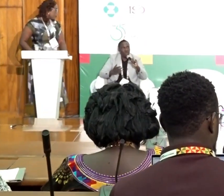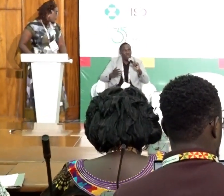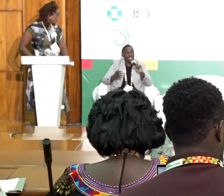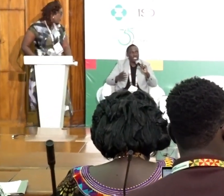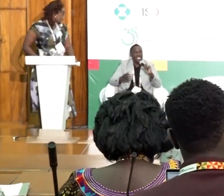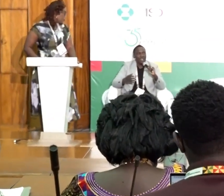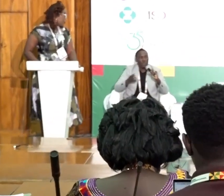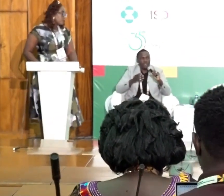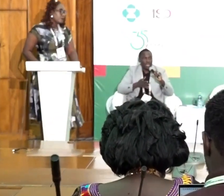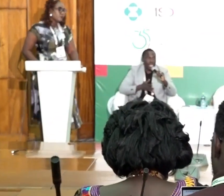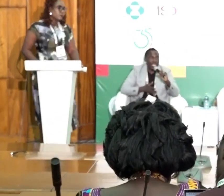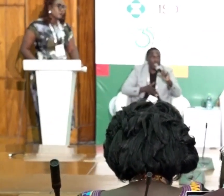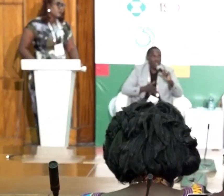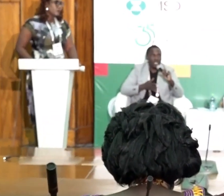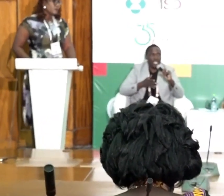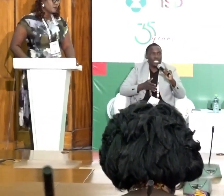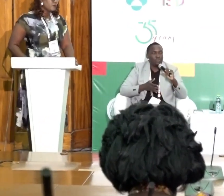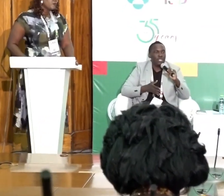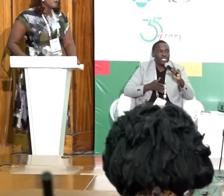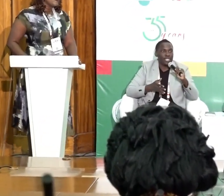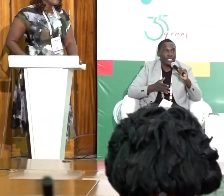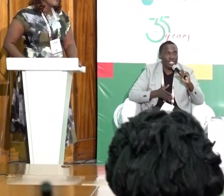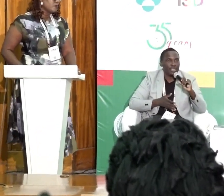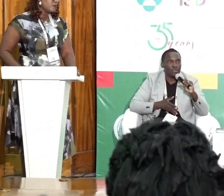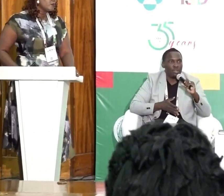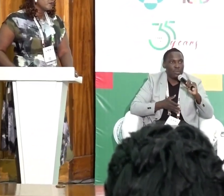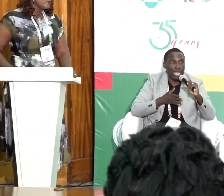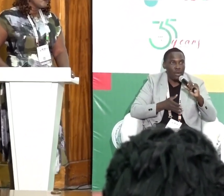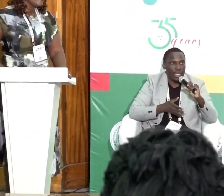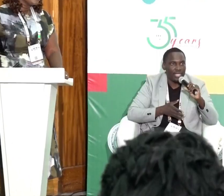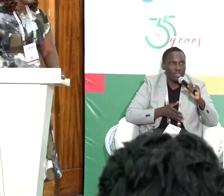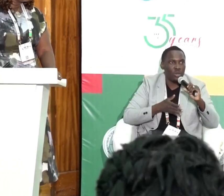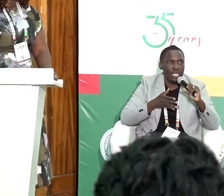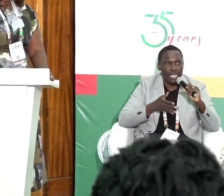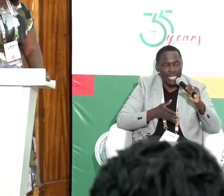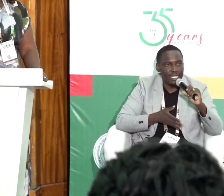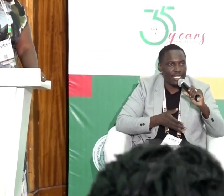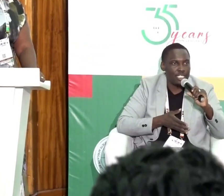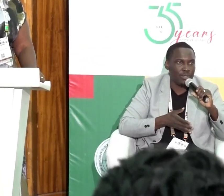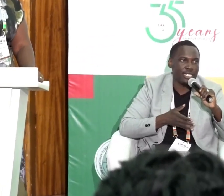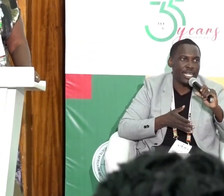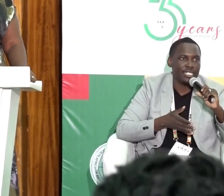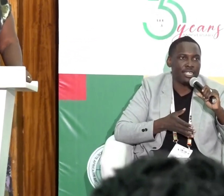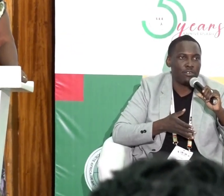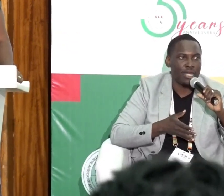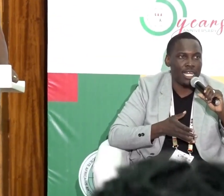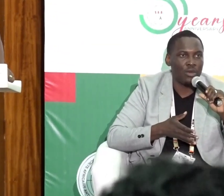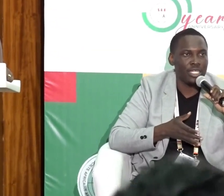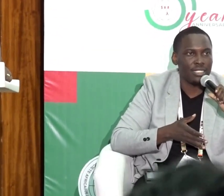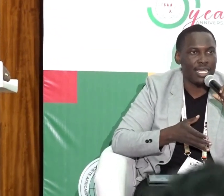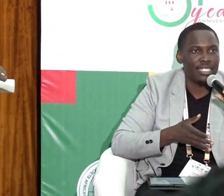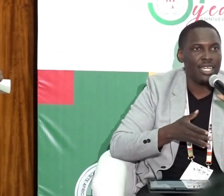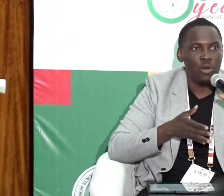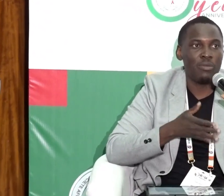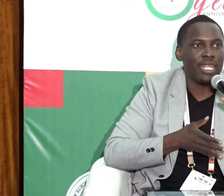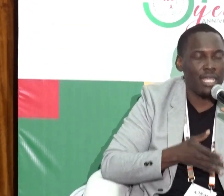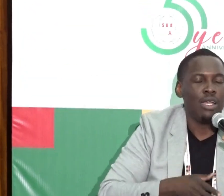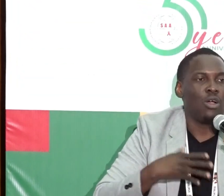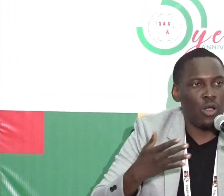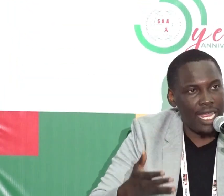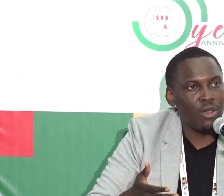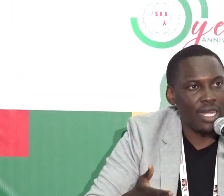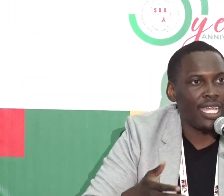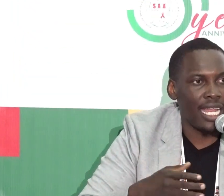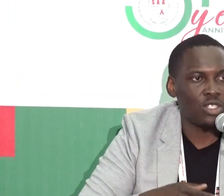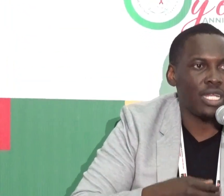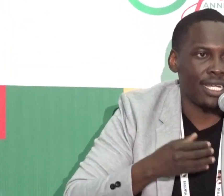primo cohort, we have aligned to the eligibility criteria for Malawi. So the current eligibility criteria for Malawi is that women